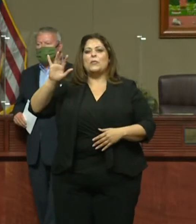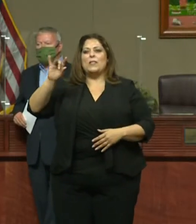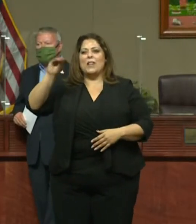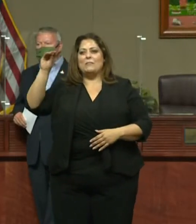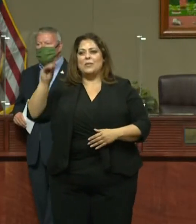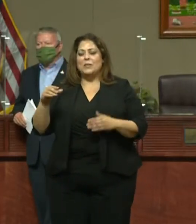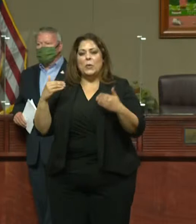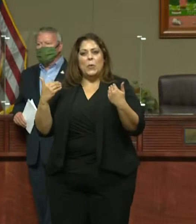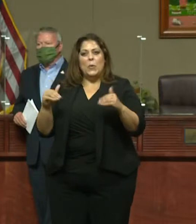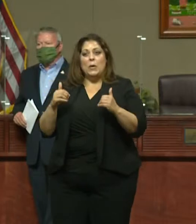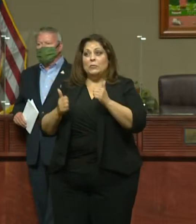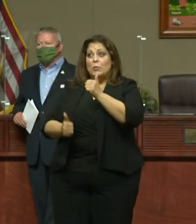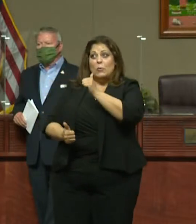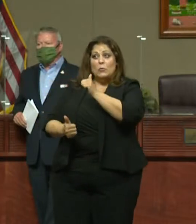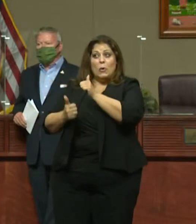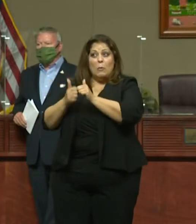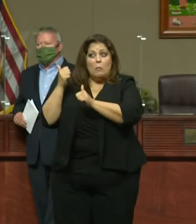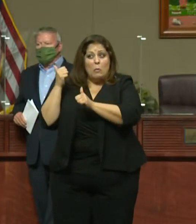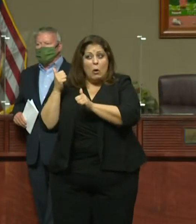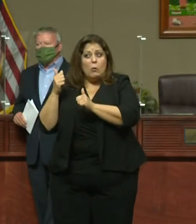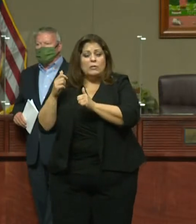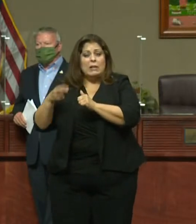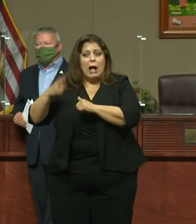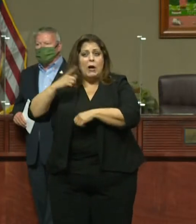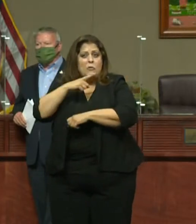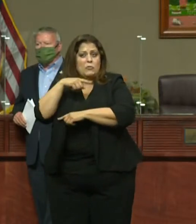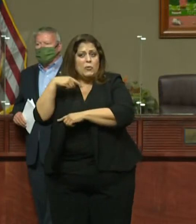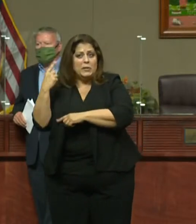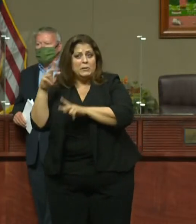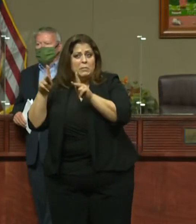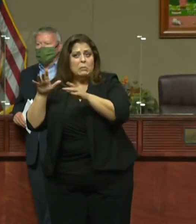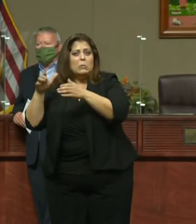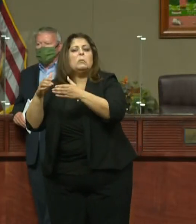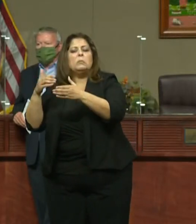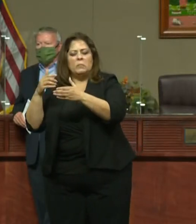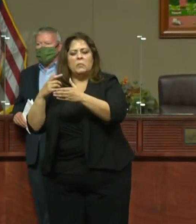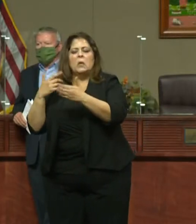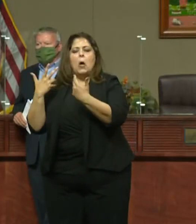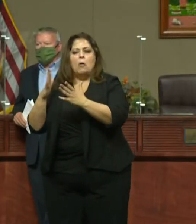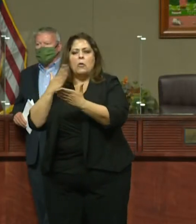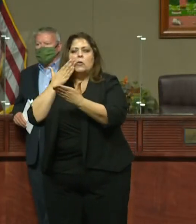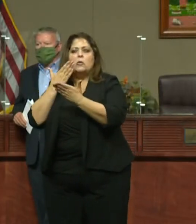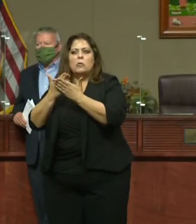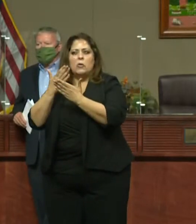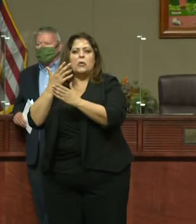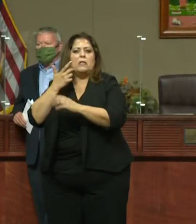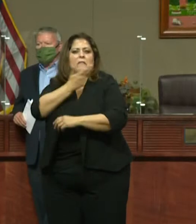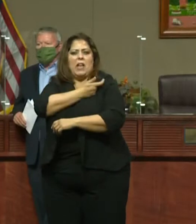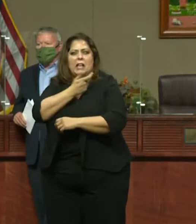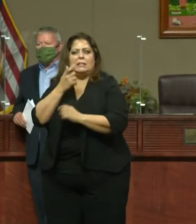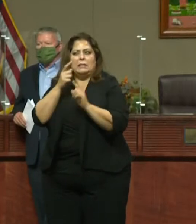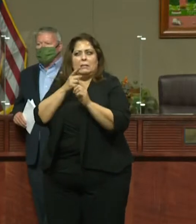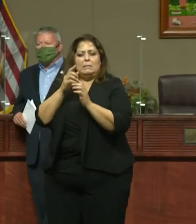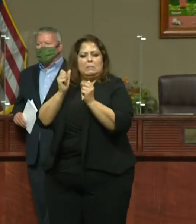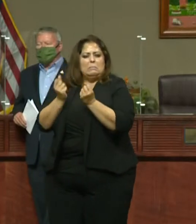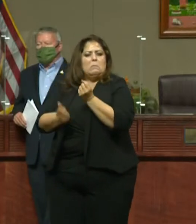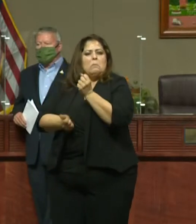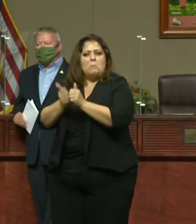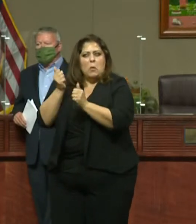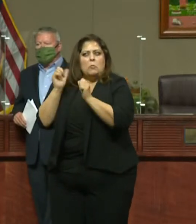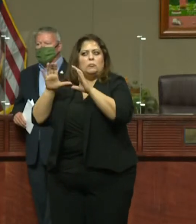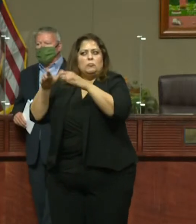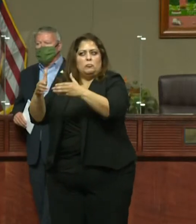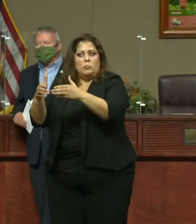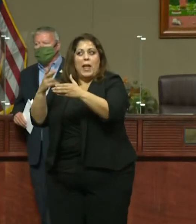73.25%. So those who are the most vulnerable in our population, we've done a really great job at vaccinating them, and we've seen a